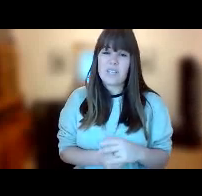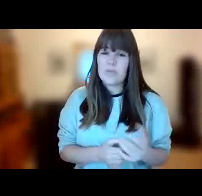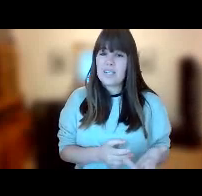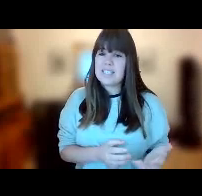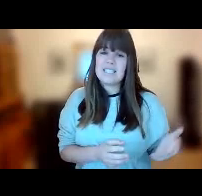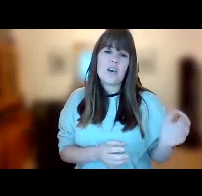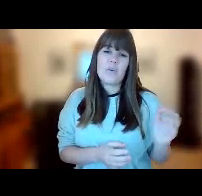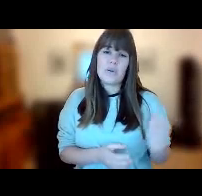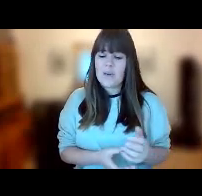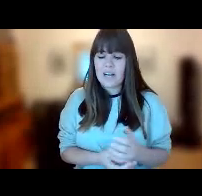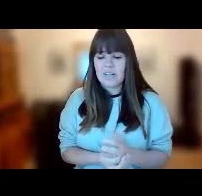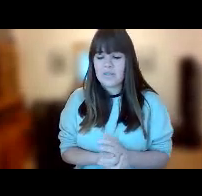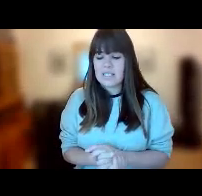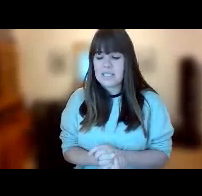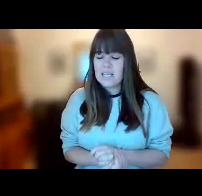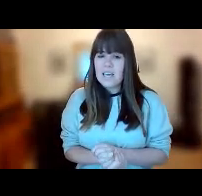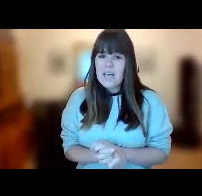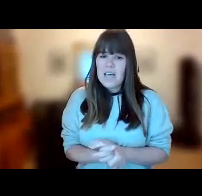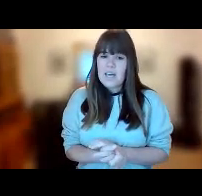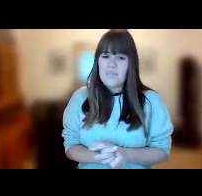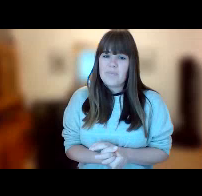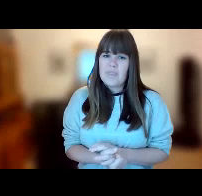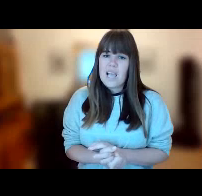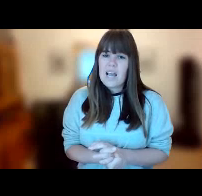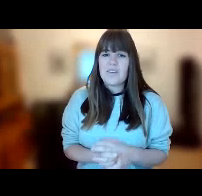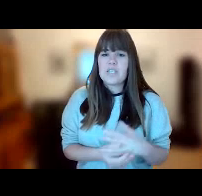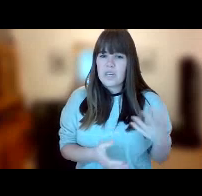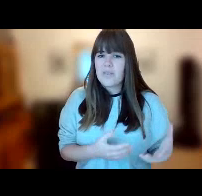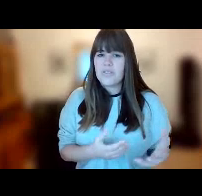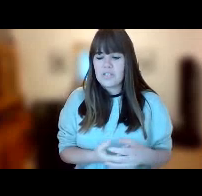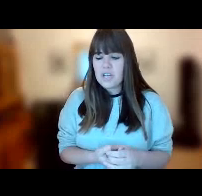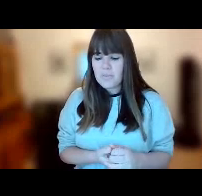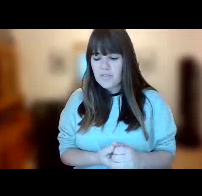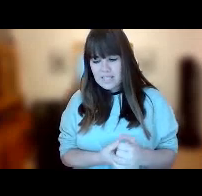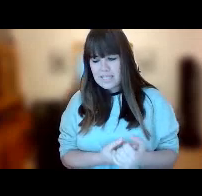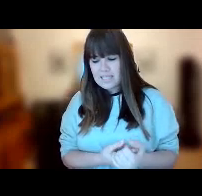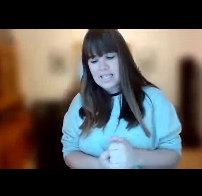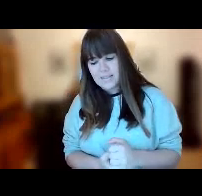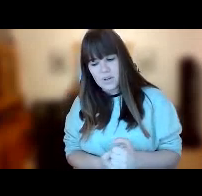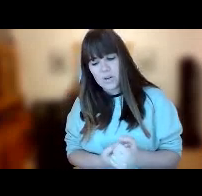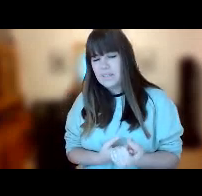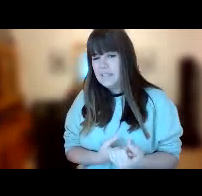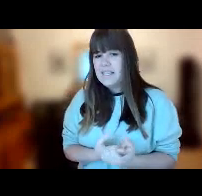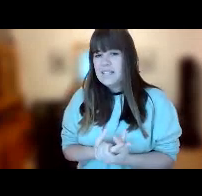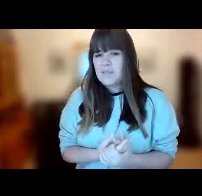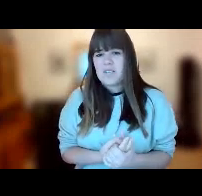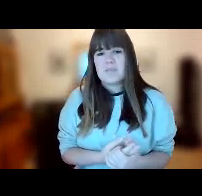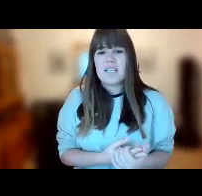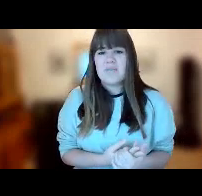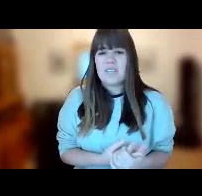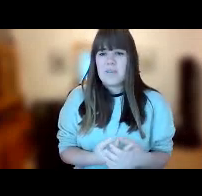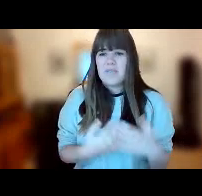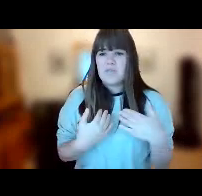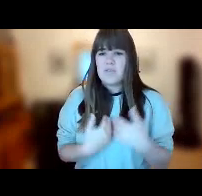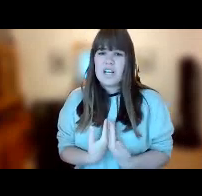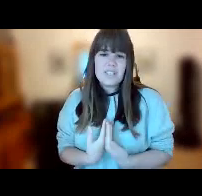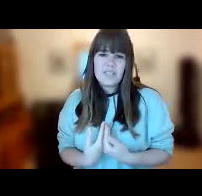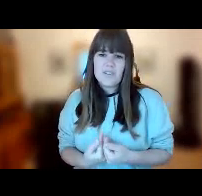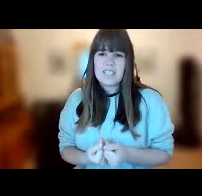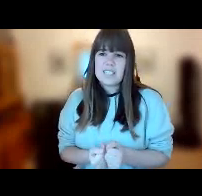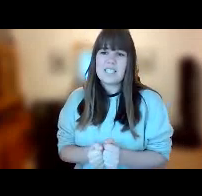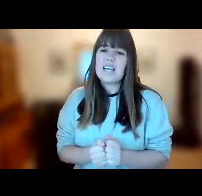regardless of what their abilities are or what their background is. And I think as we go through, just don't be frightened to get it wrong. Sometimes certain things may